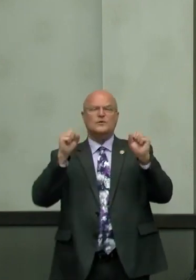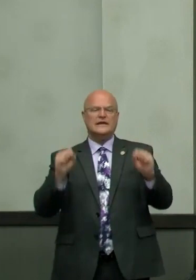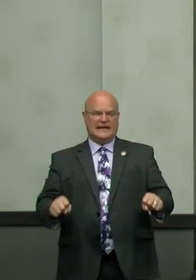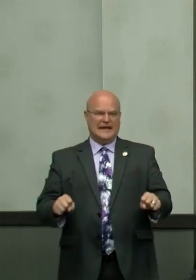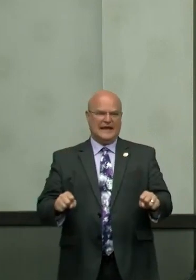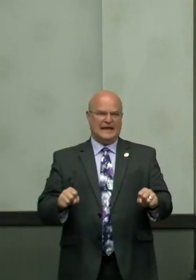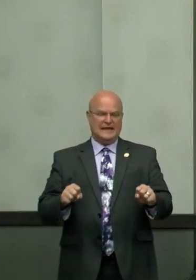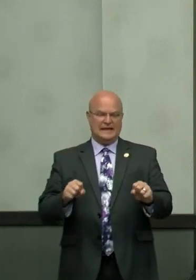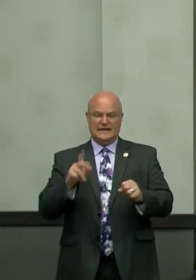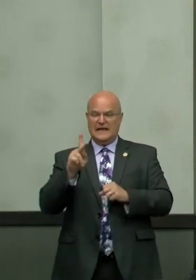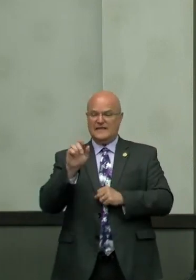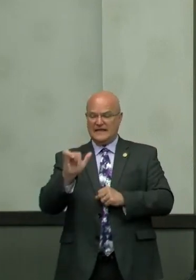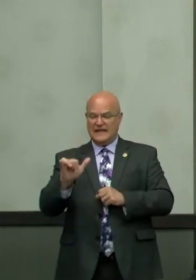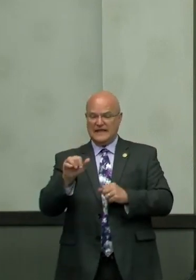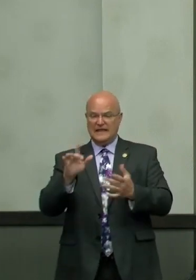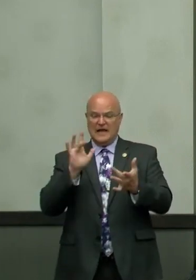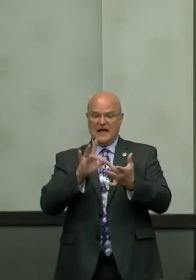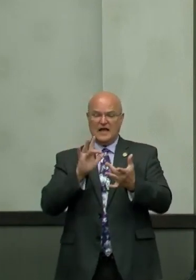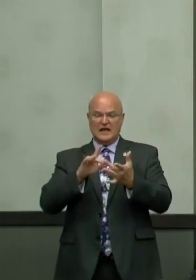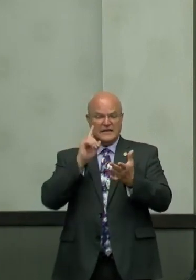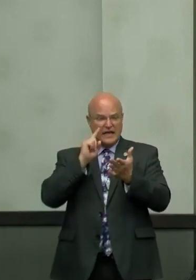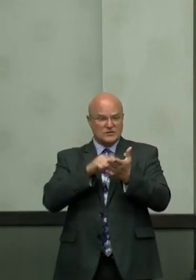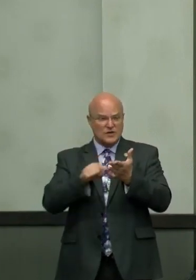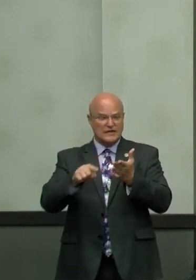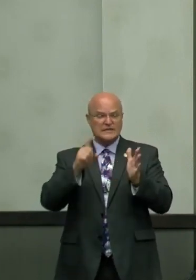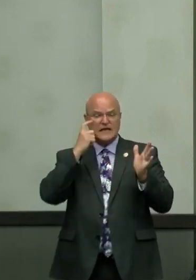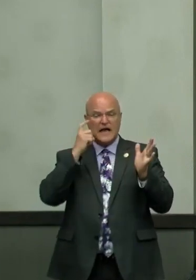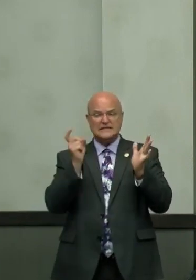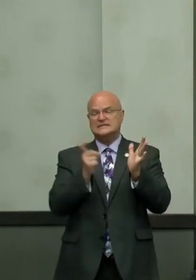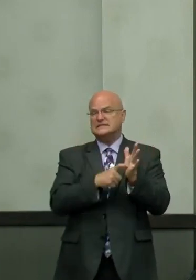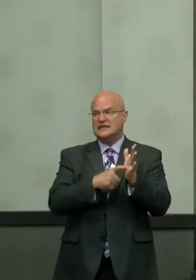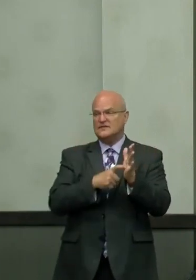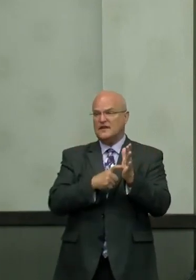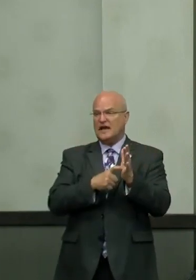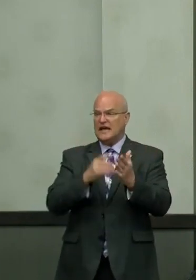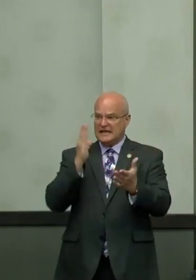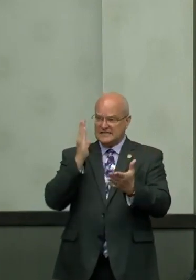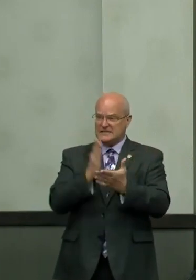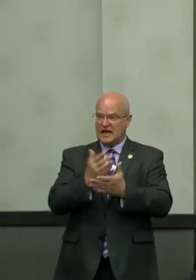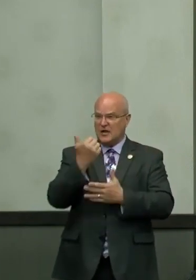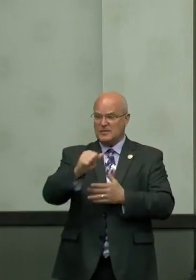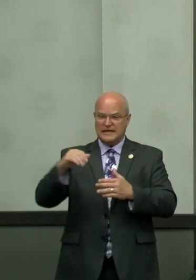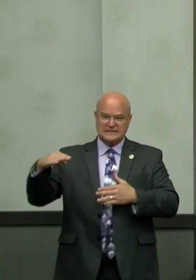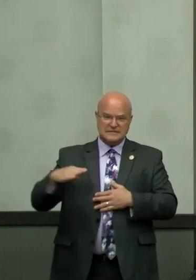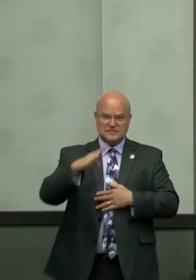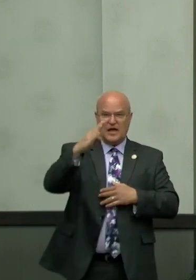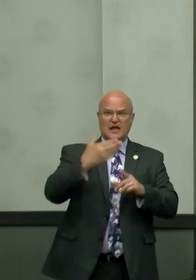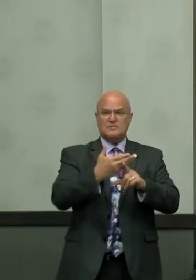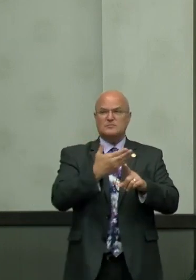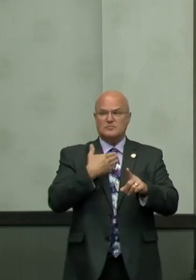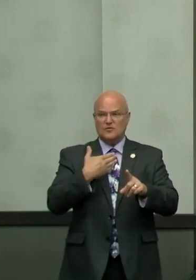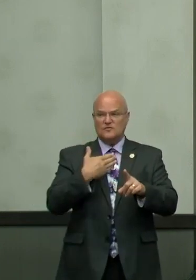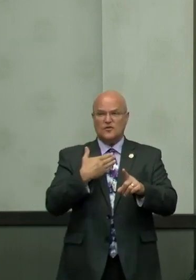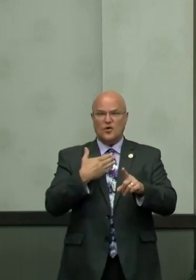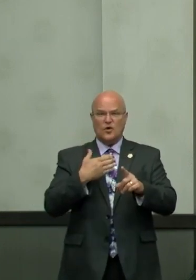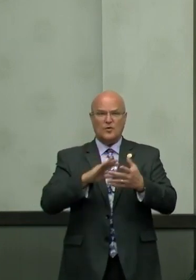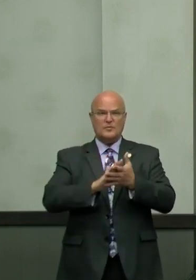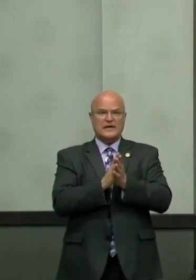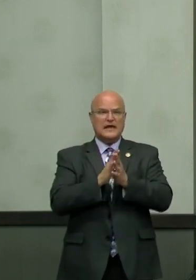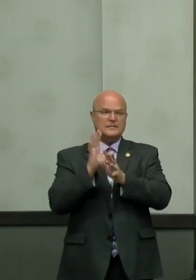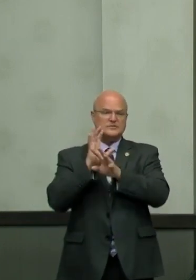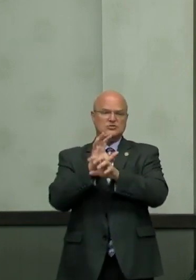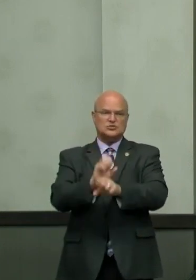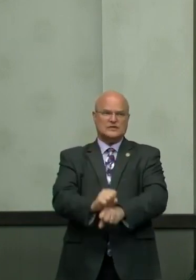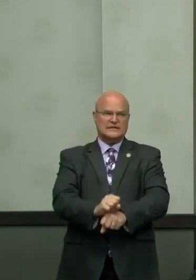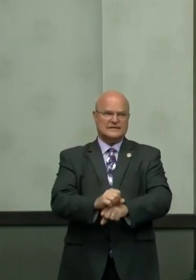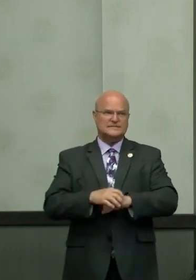do that. The key is our contact tracing and being able to identify and to stop any spike before it becomes a trend.